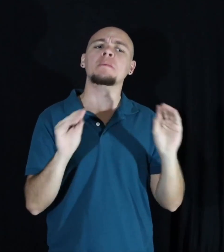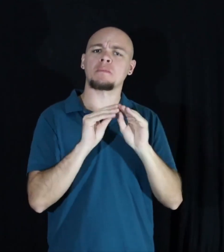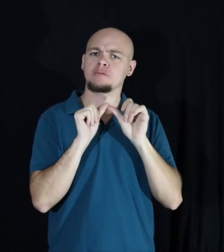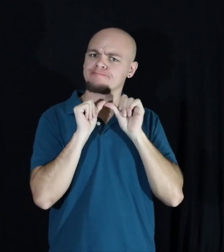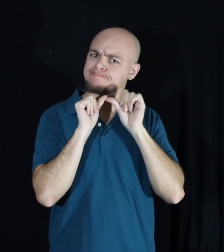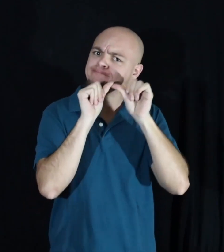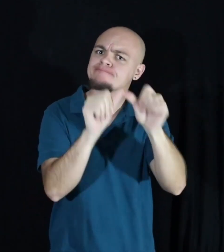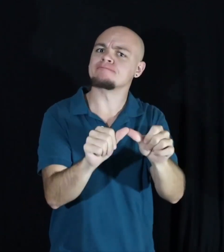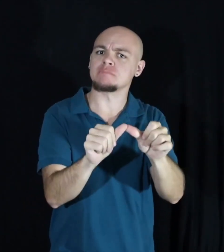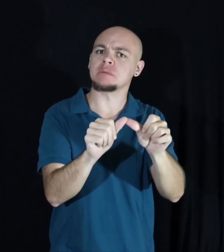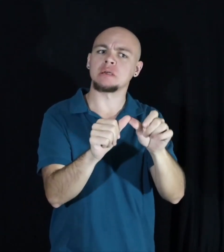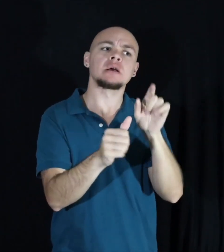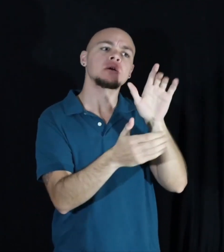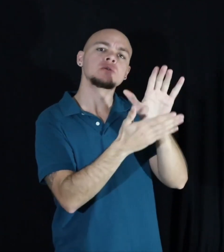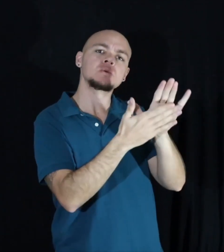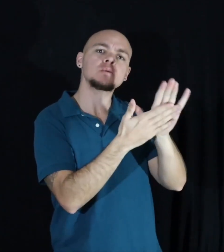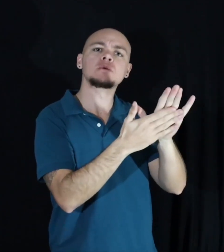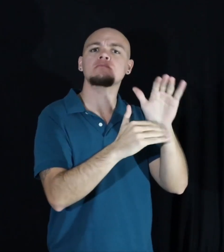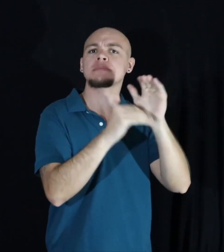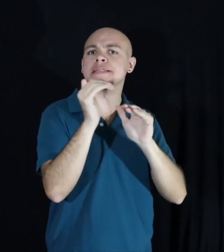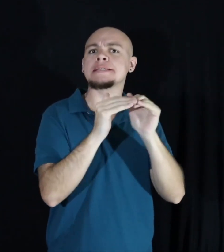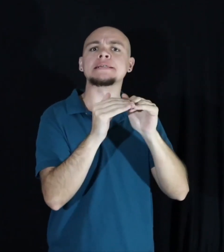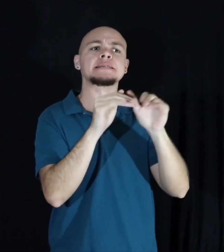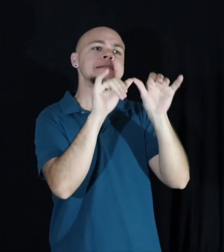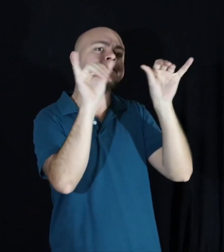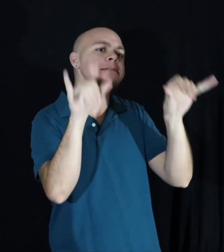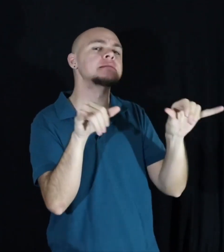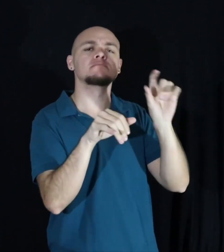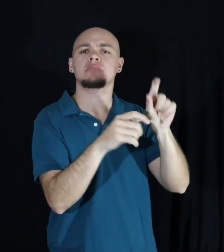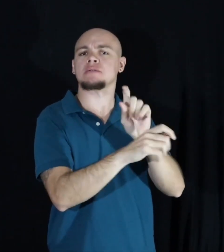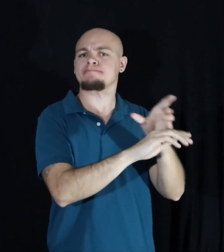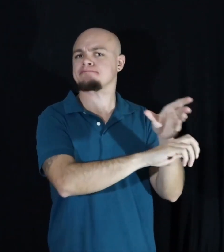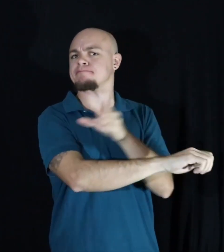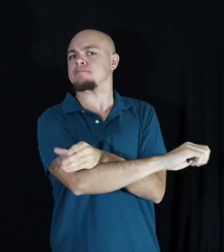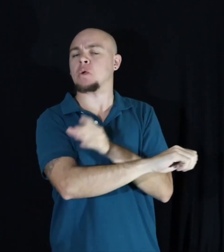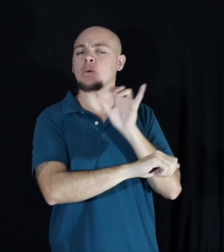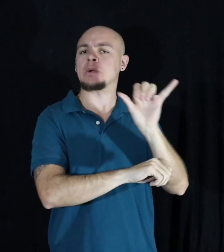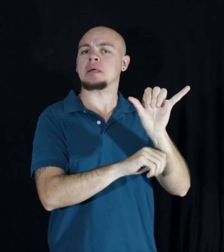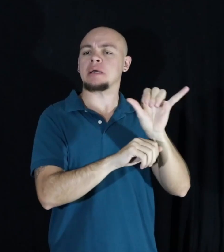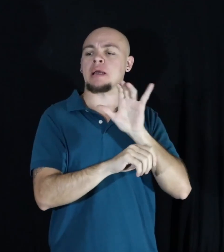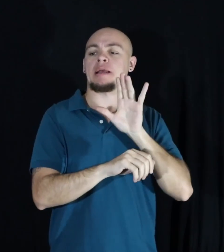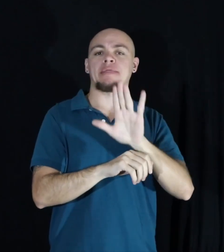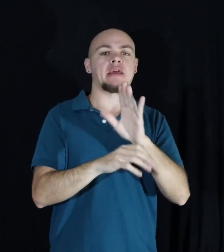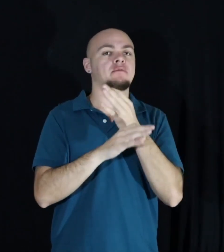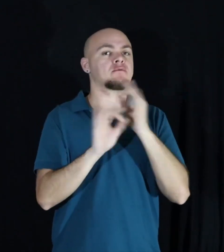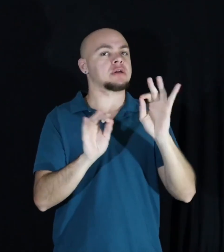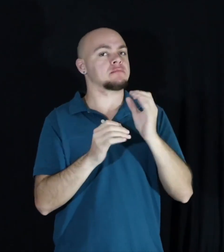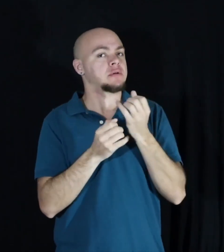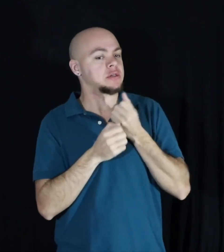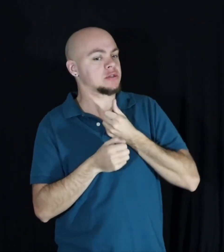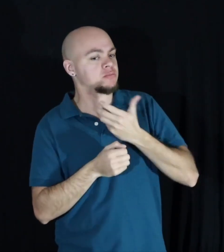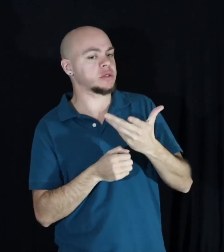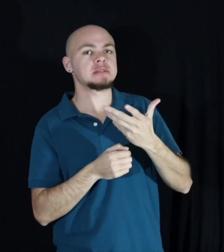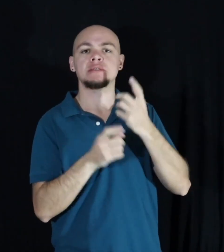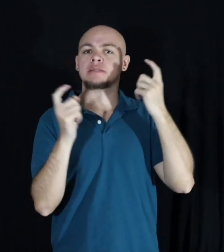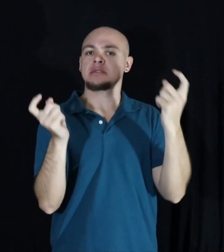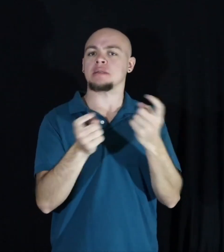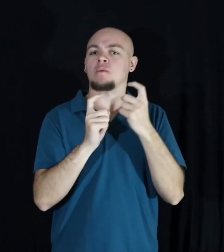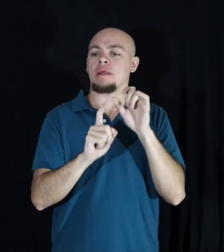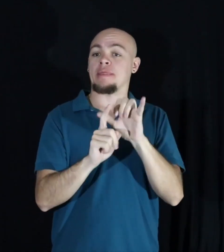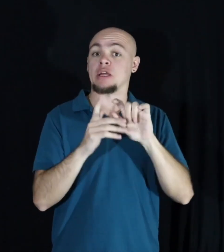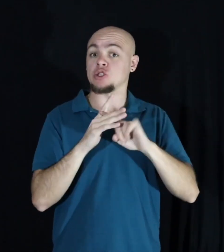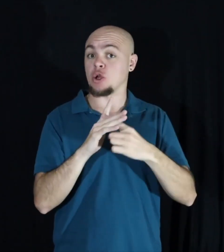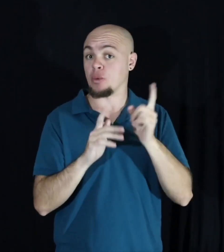help institutions build a more inclusive environment for their students and celebrate their freedom of expression. And we believe this starts